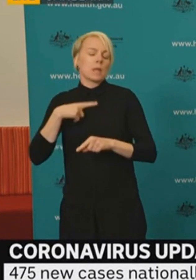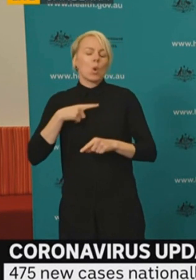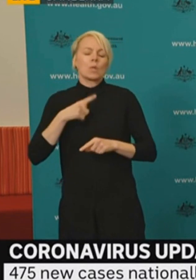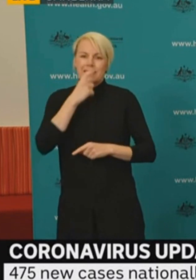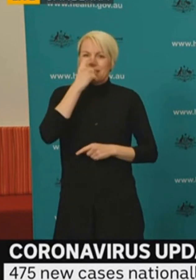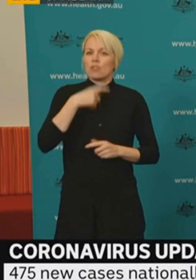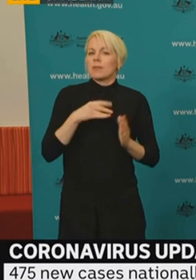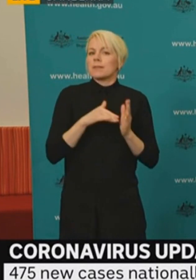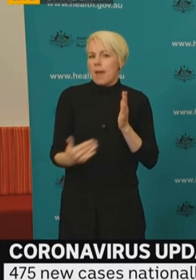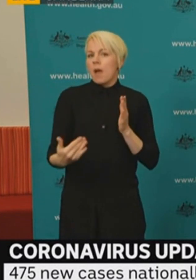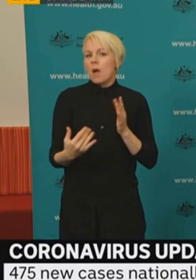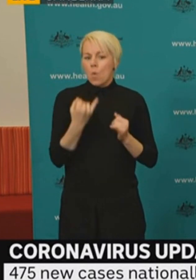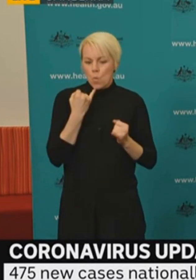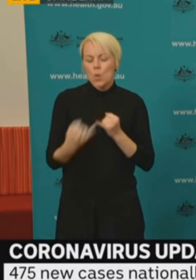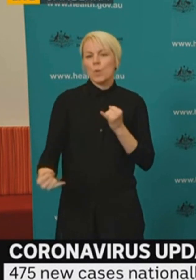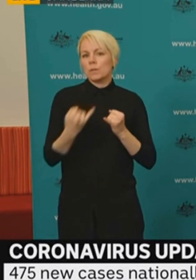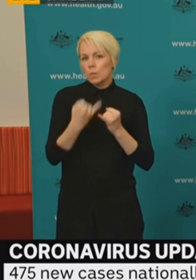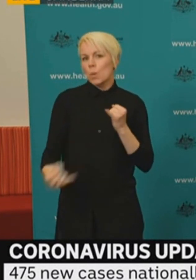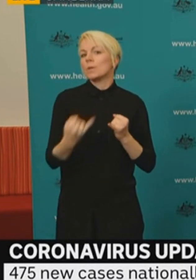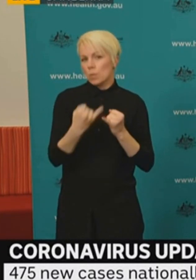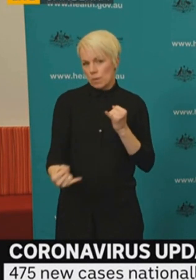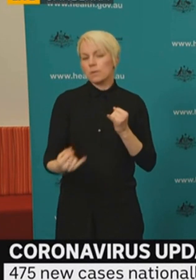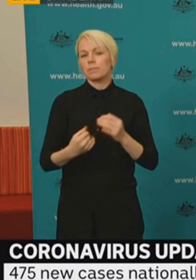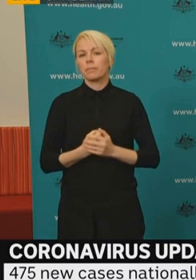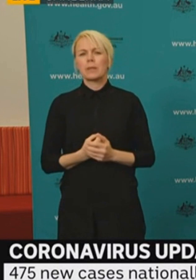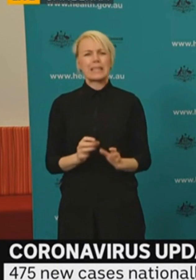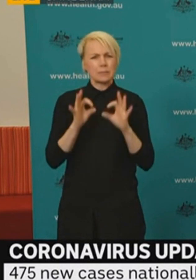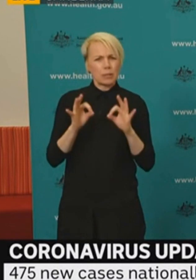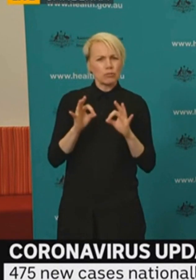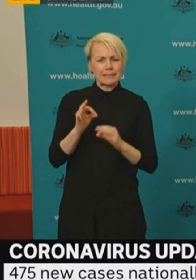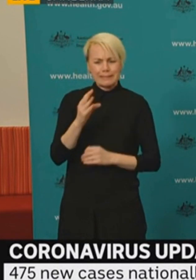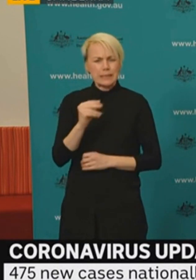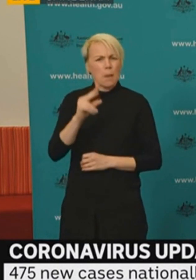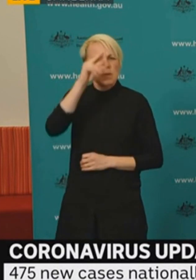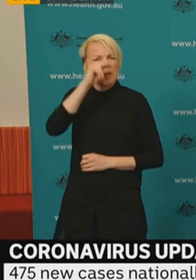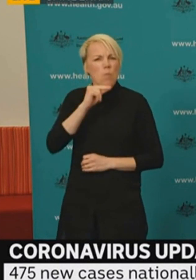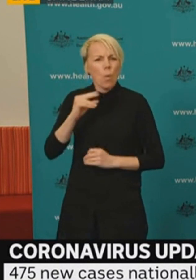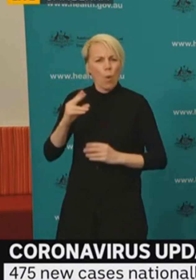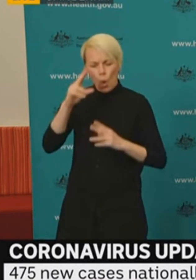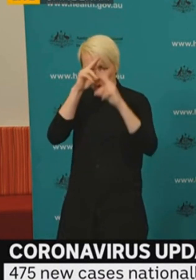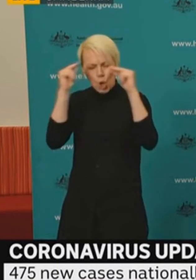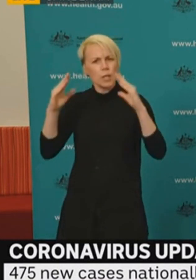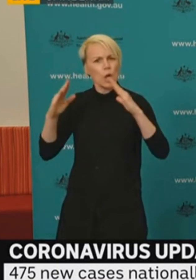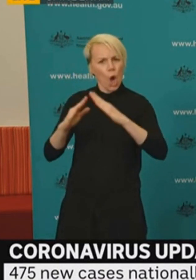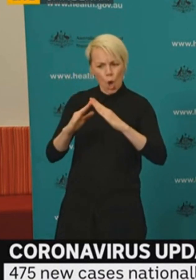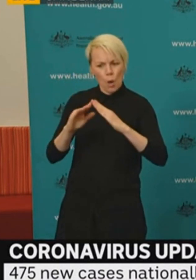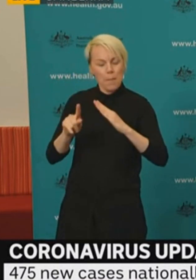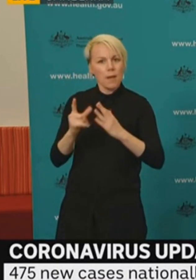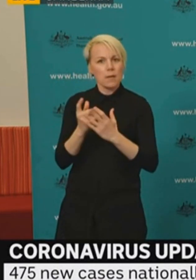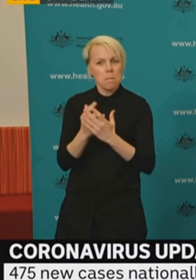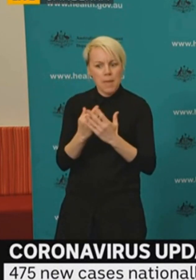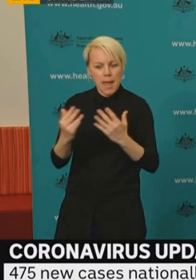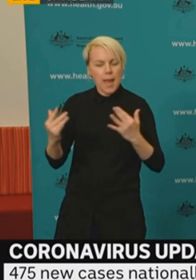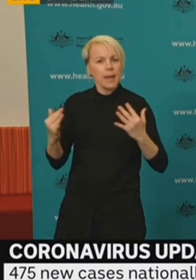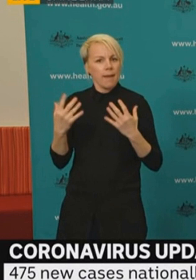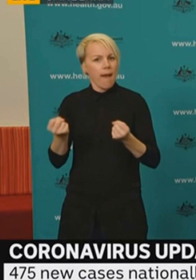a smaller number of aged care facilities with many cases of COVID-19, where we need to work hard to